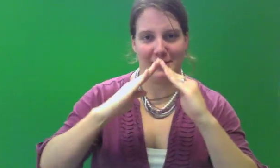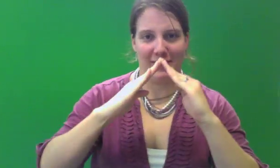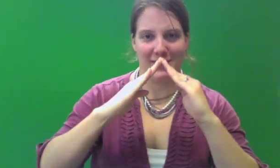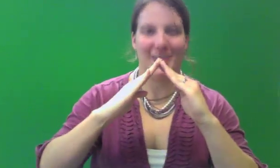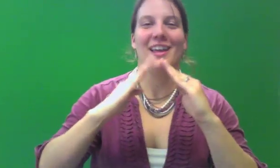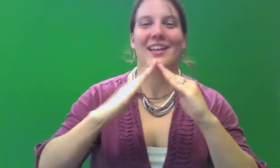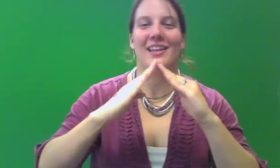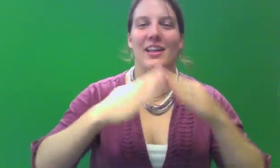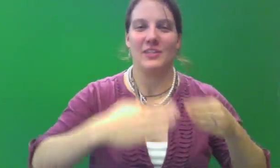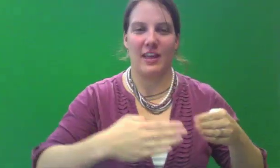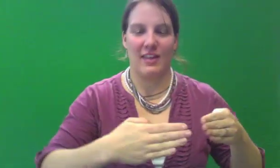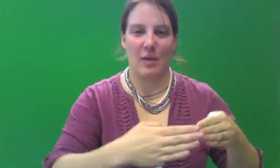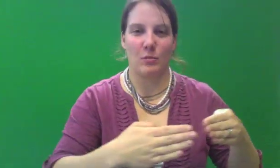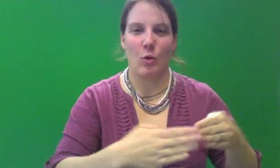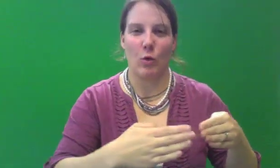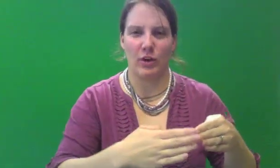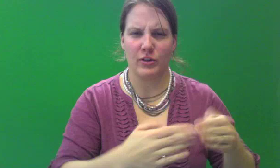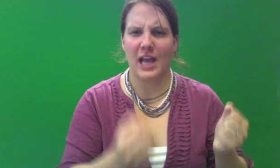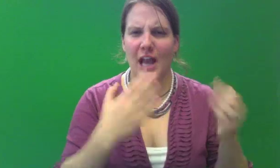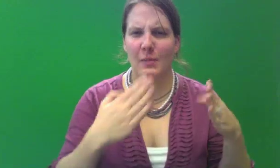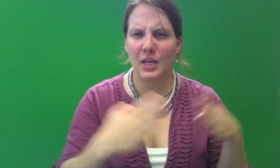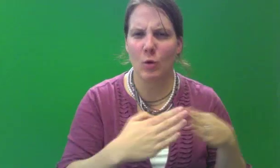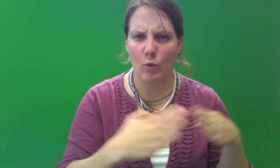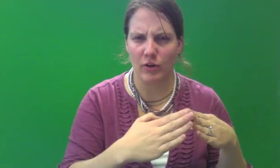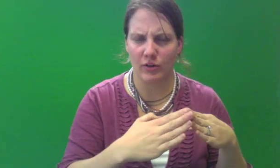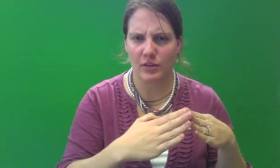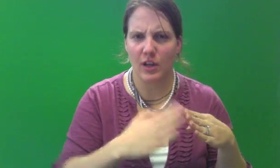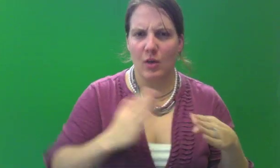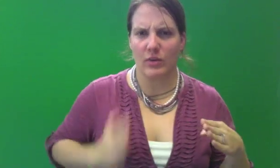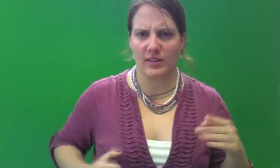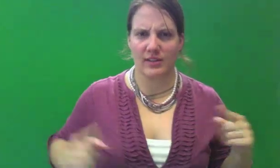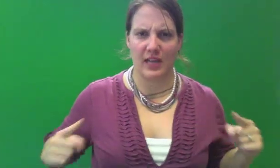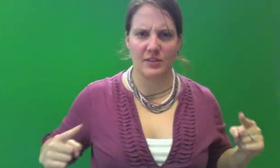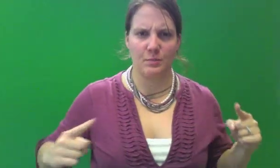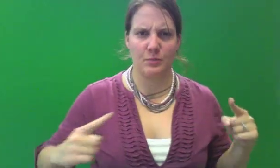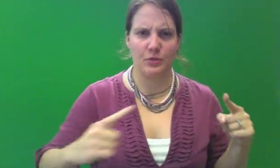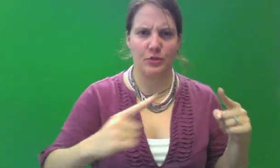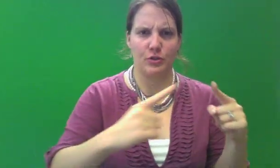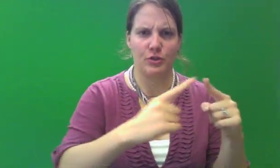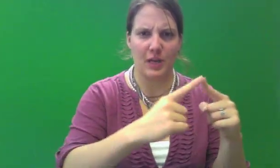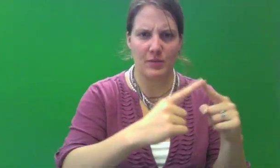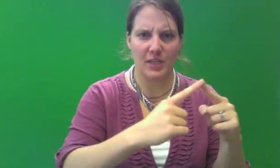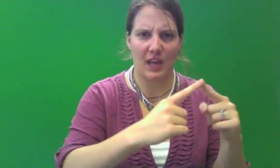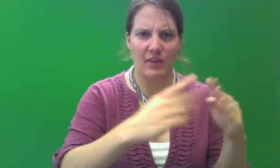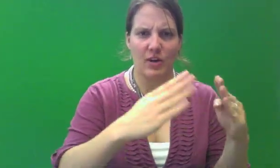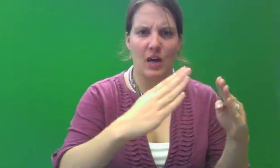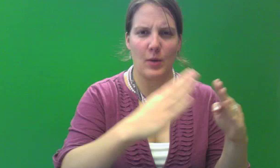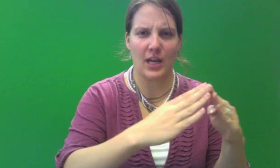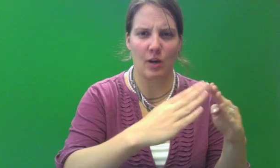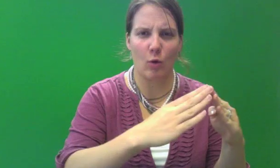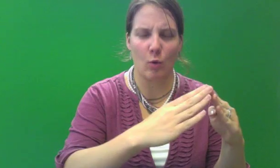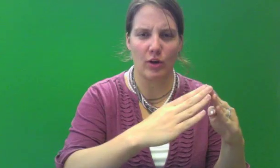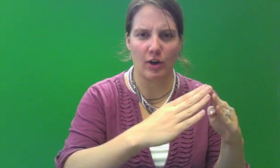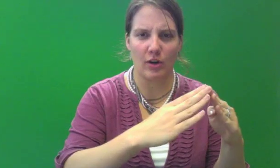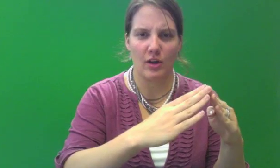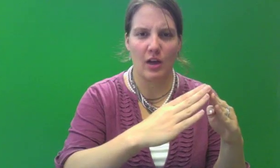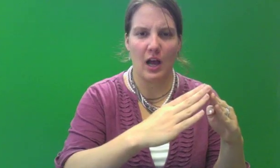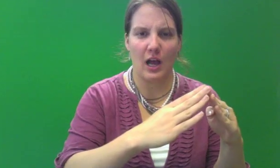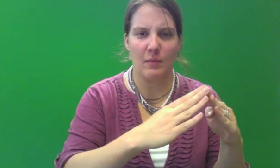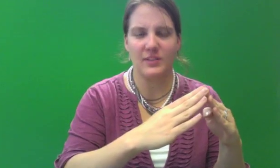can do it. It's like that, corners. How many corners? Where the sides come together and we get a corner. It's